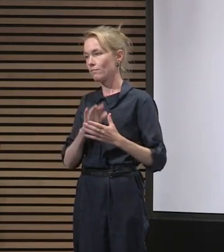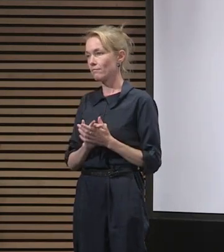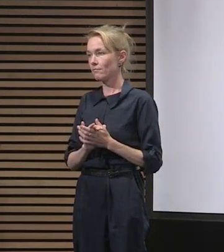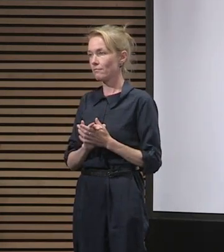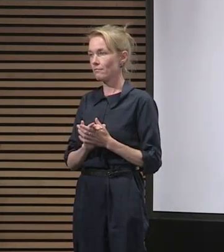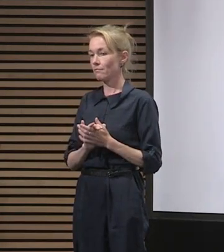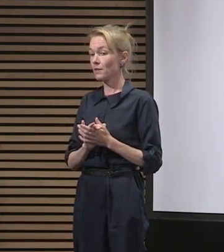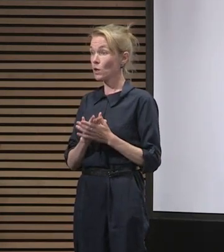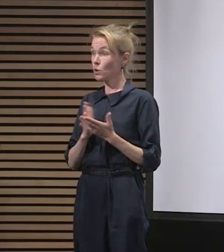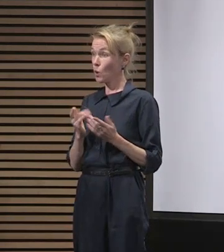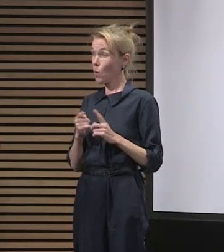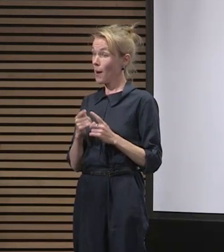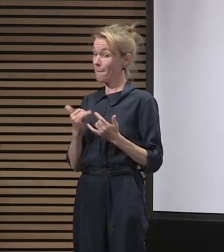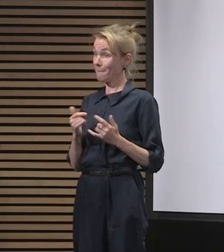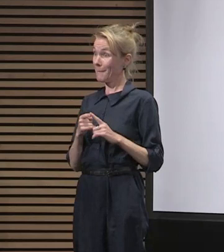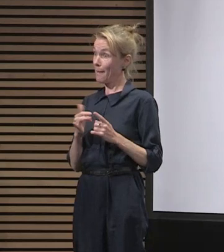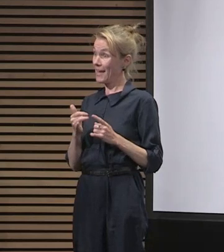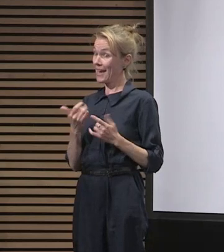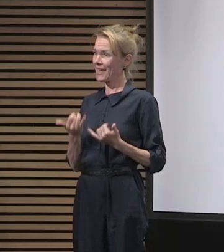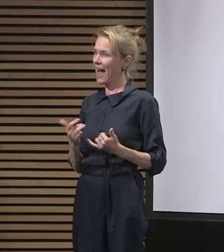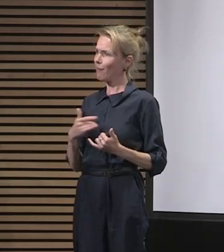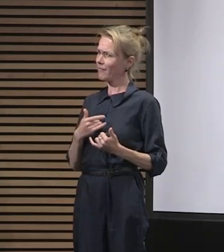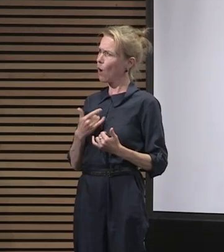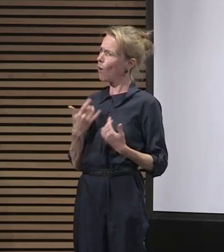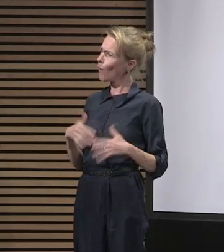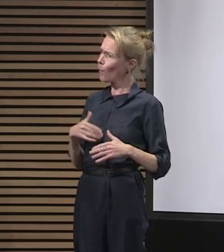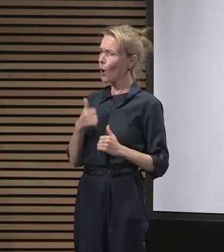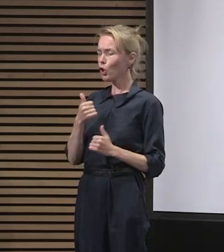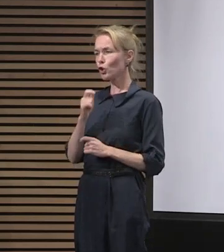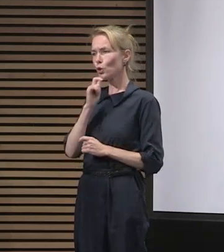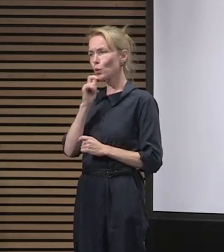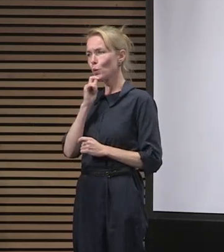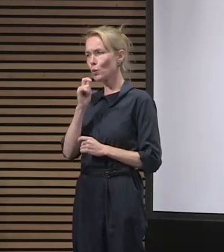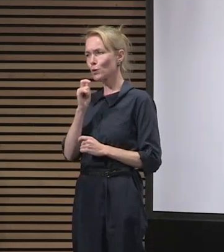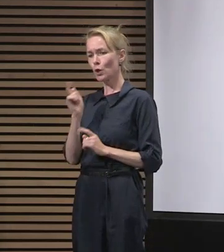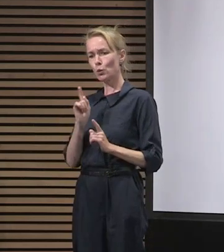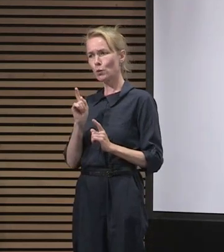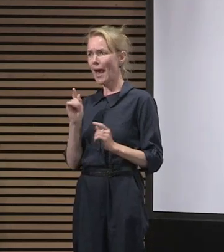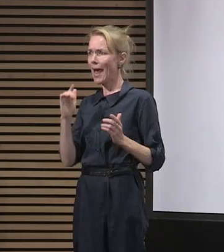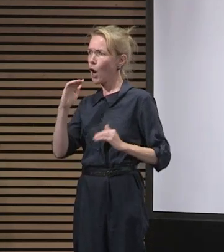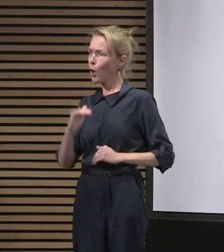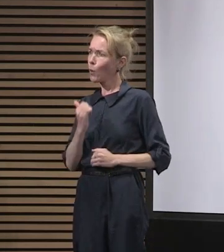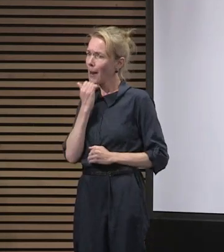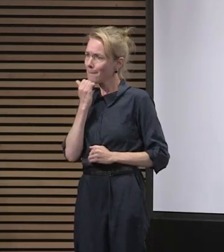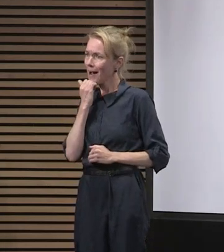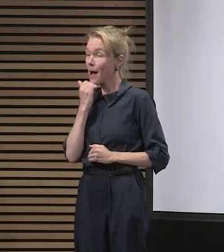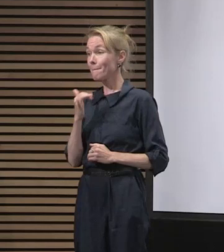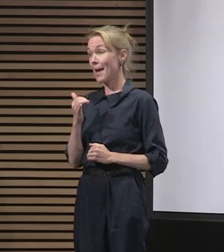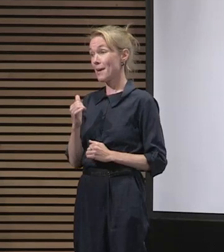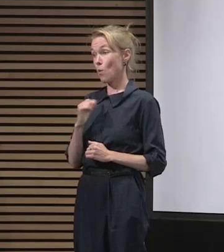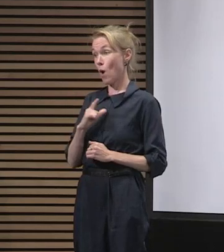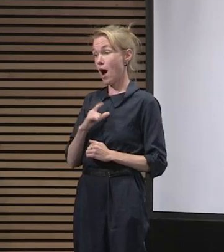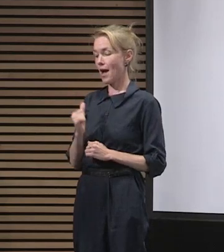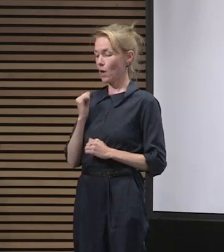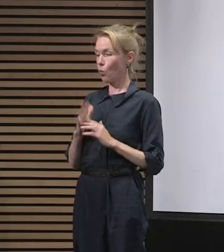lower numbers of tests done on Sunday in particular, and that's what we're seeing come through. Our full expectation is that the number